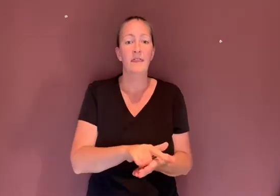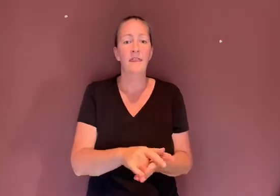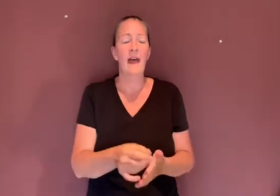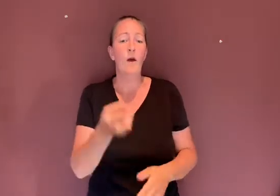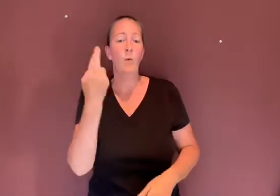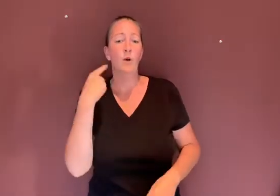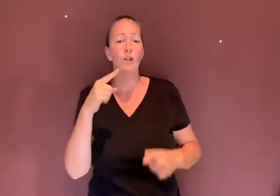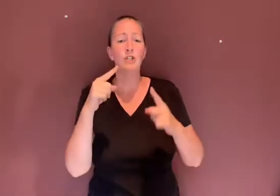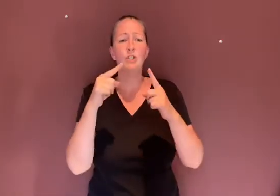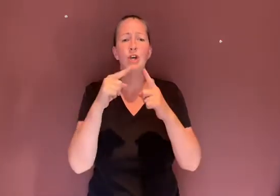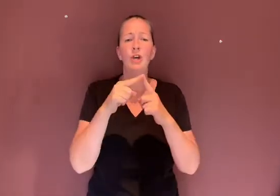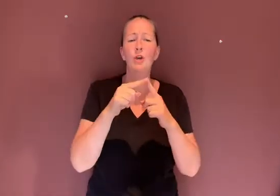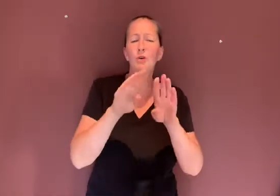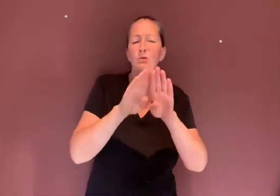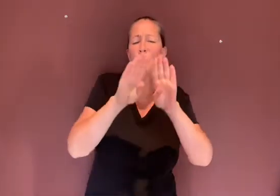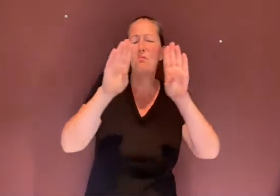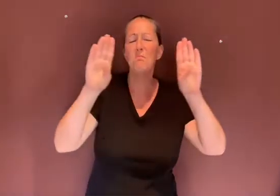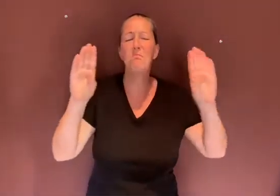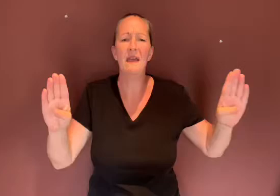that were too big,